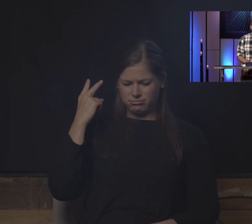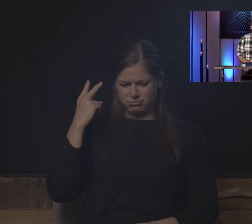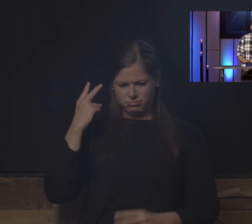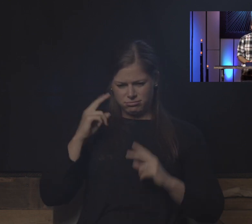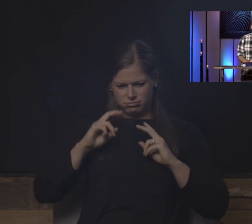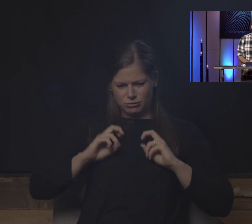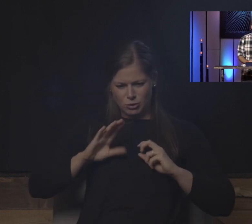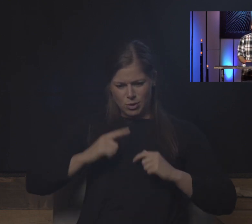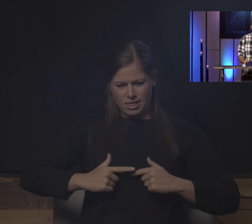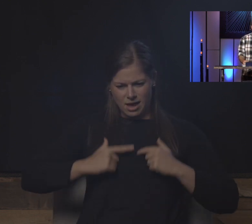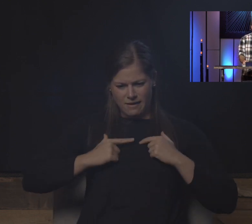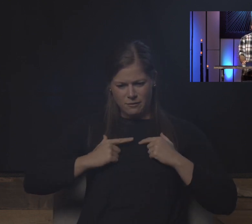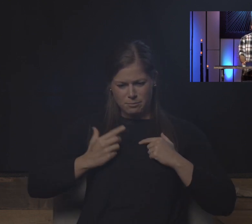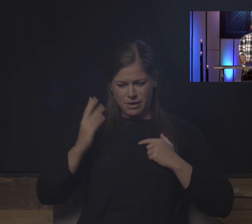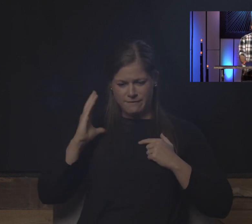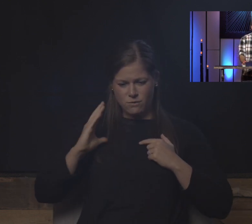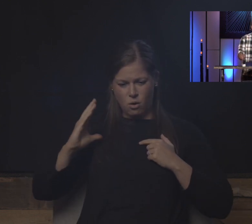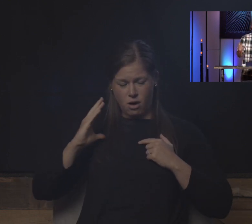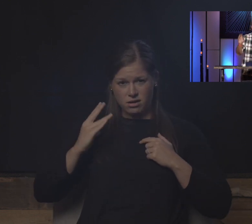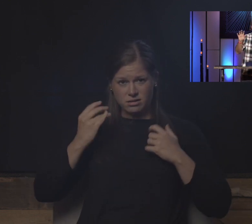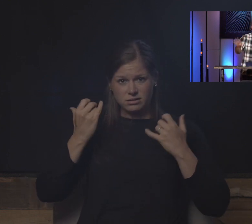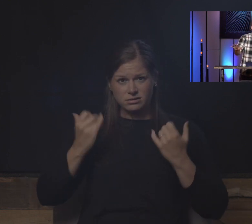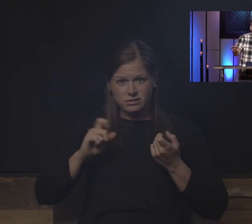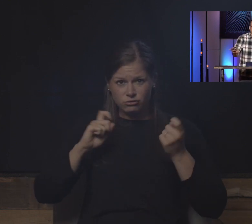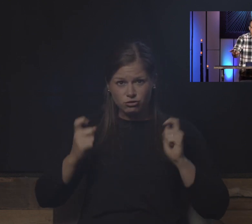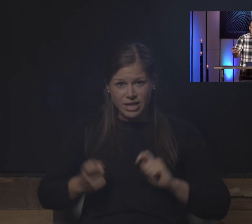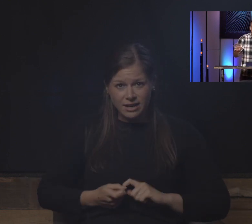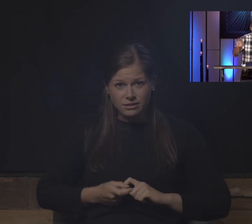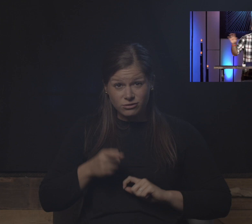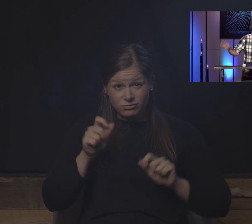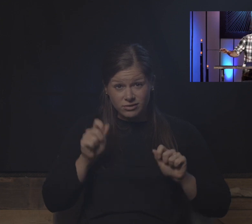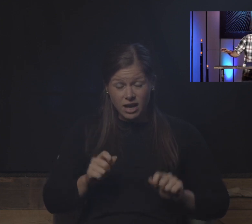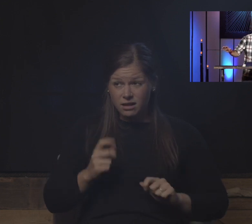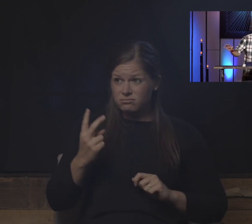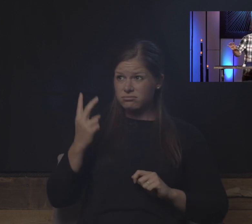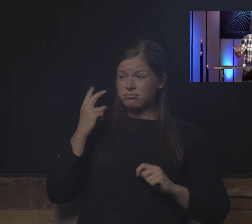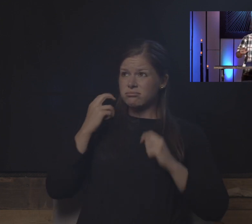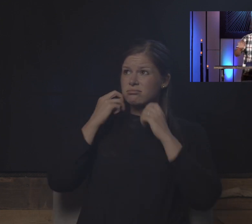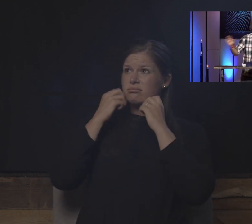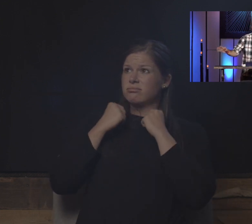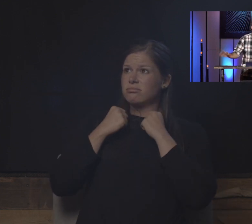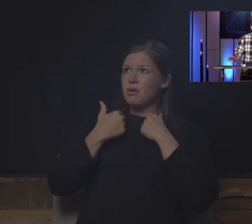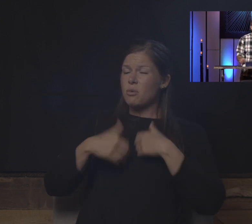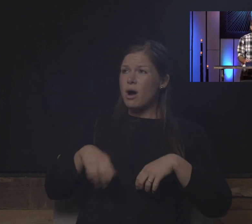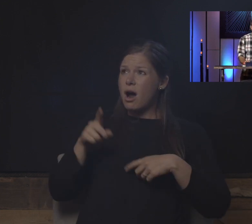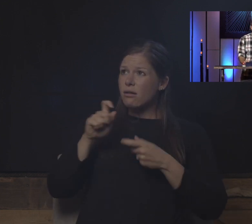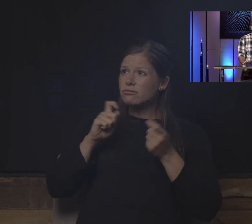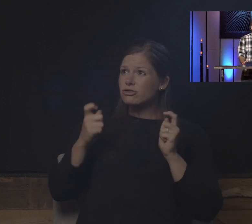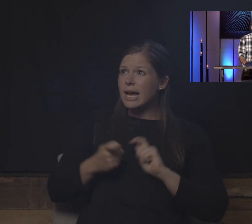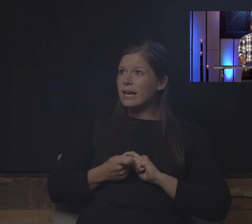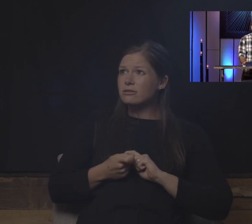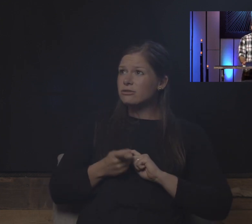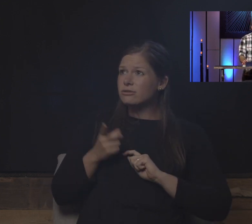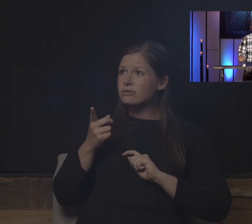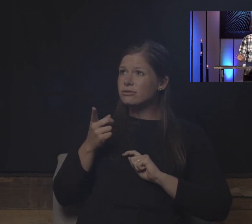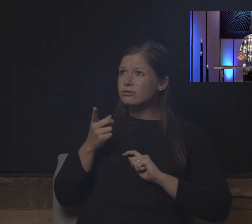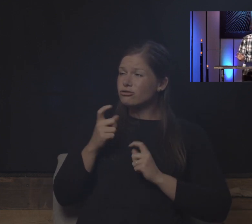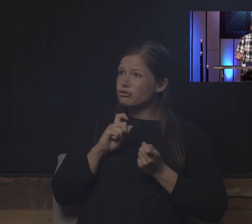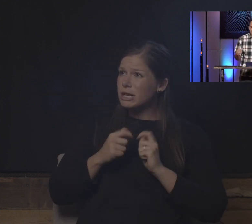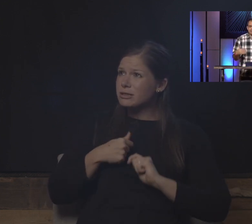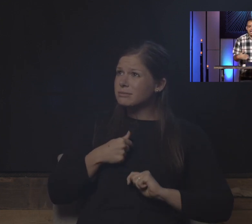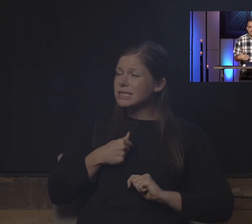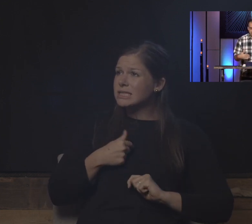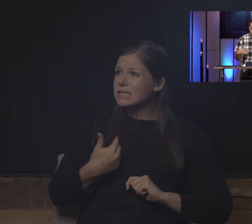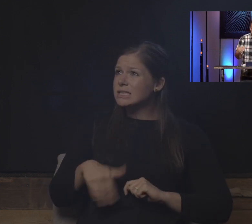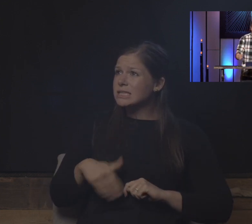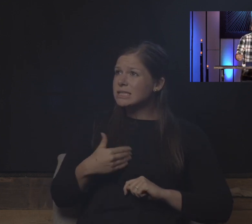by his grace. And rather than look down on and rail against and hate the non-Christian world, rather than